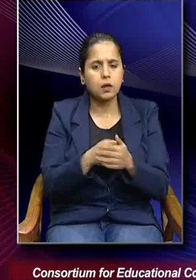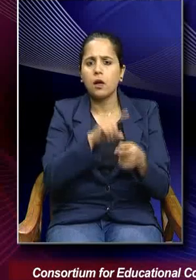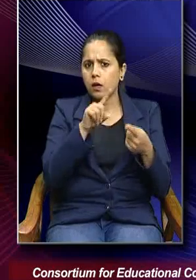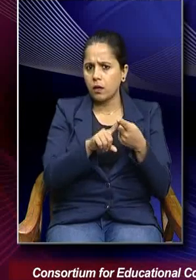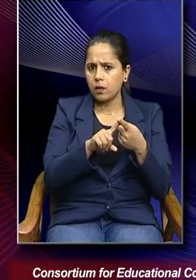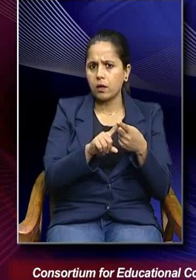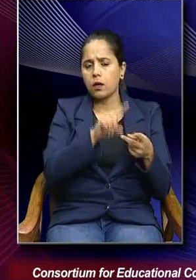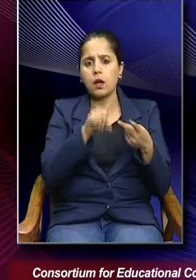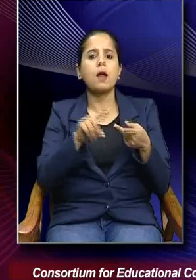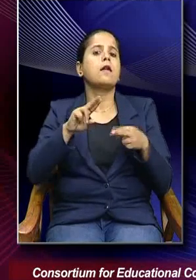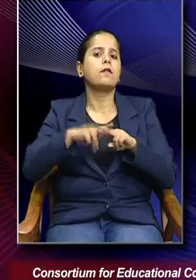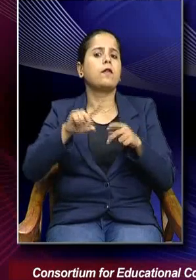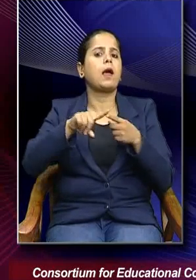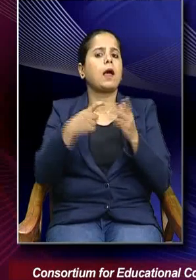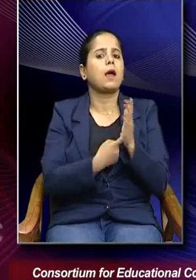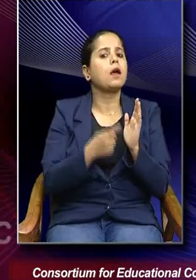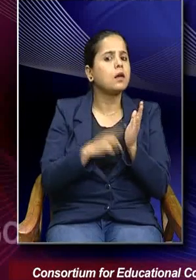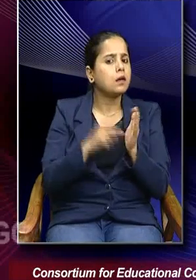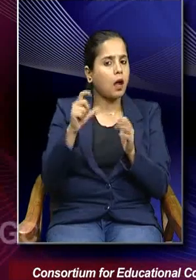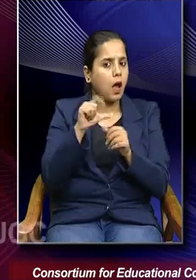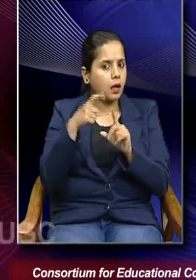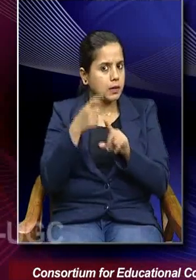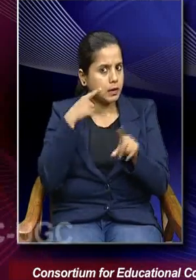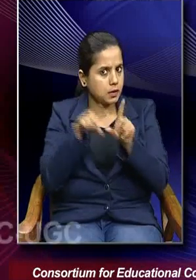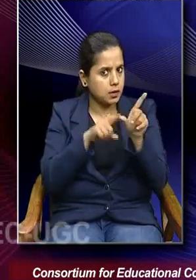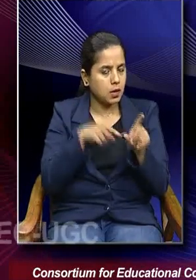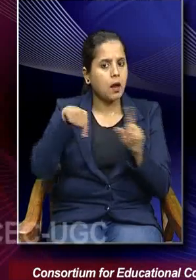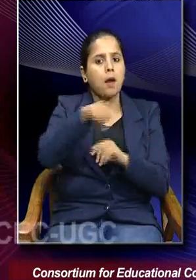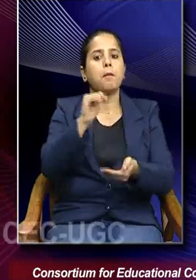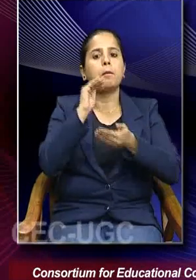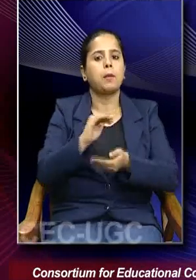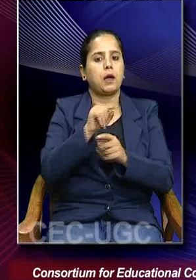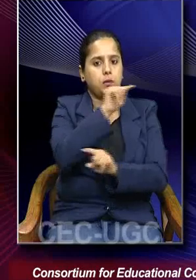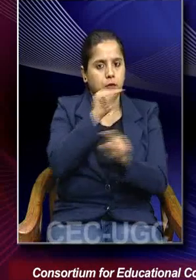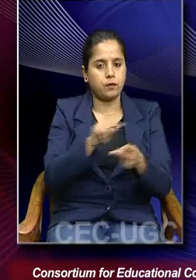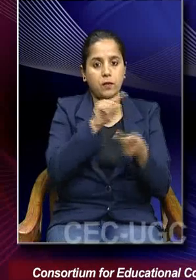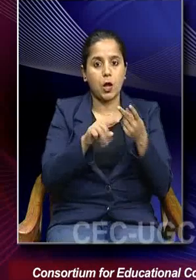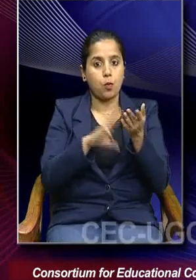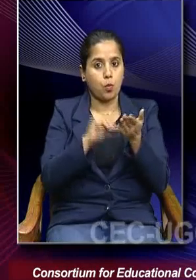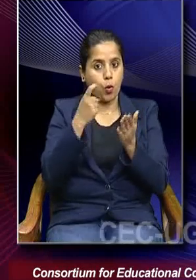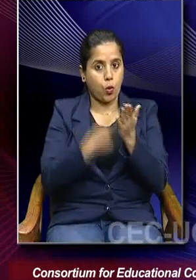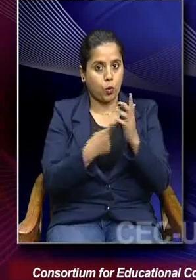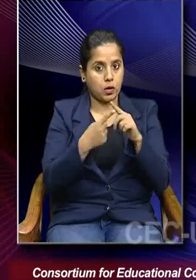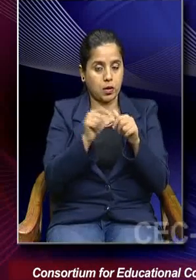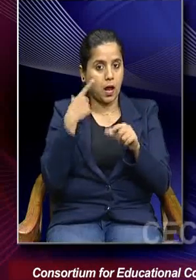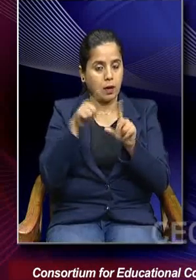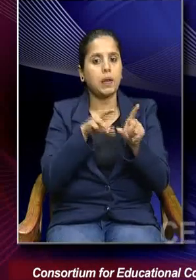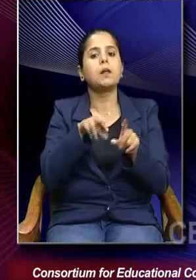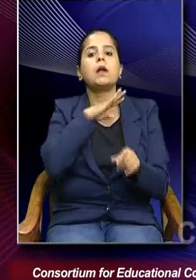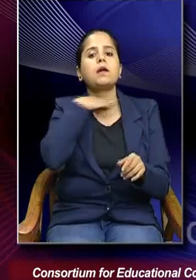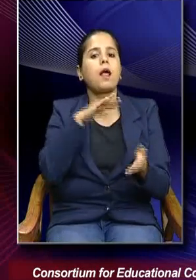and fecundity basically refers to the birth rate. Mortality refers to the death rate, and